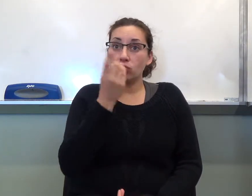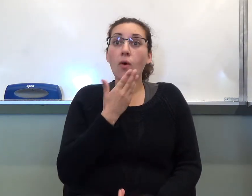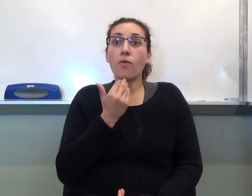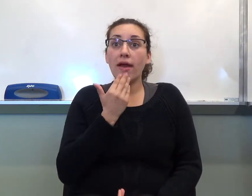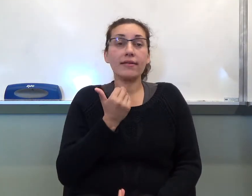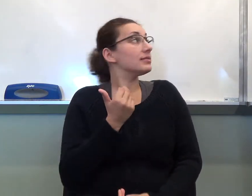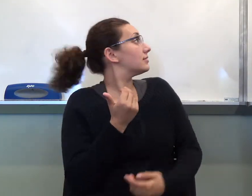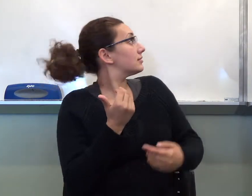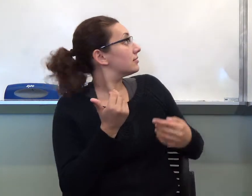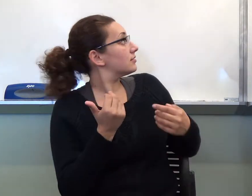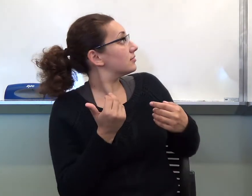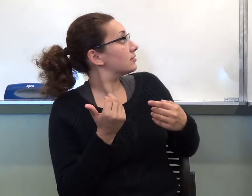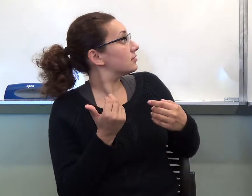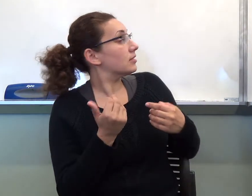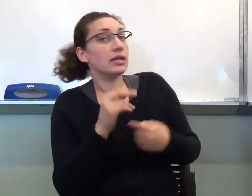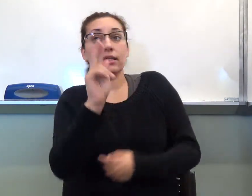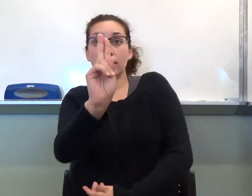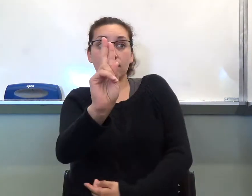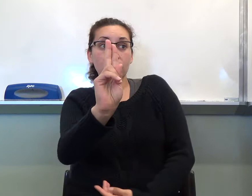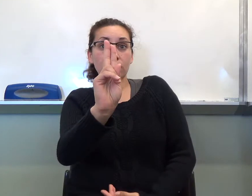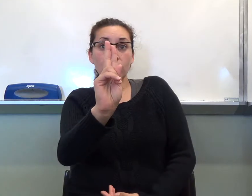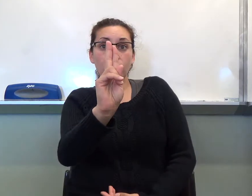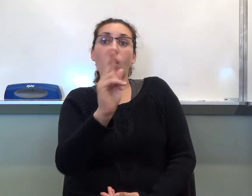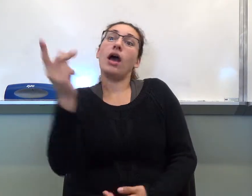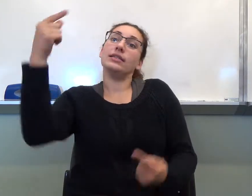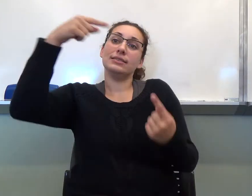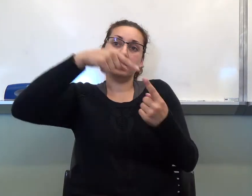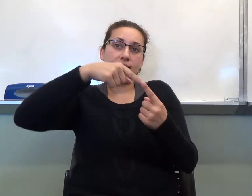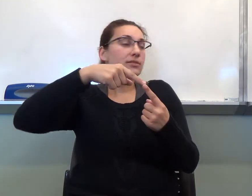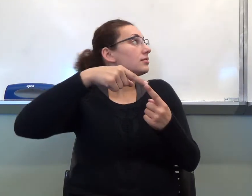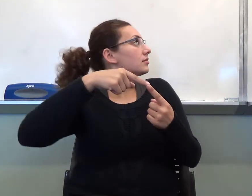is a hectometer. This is the decameter,